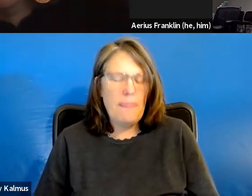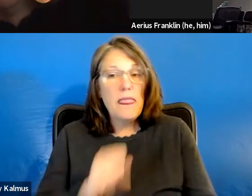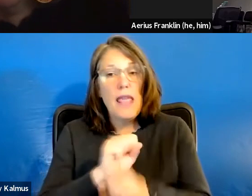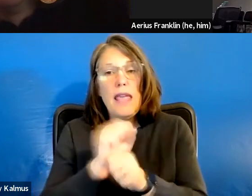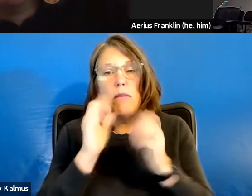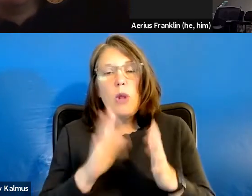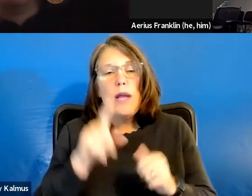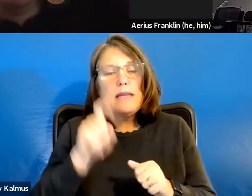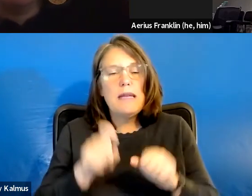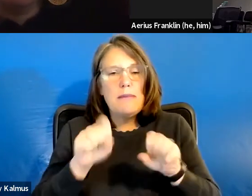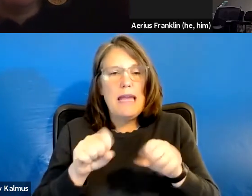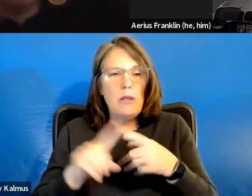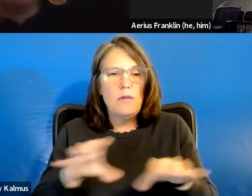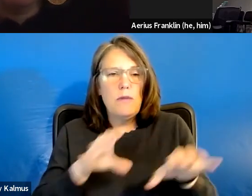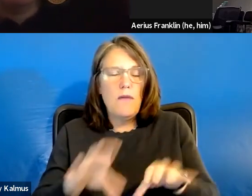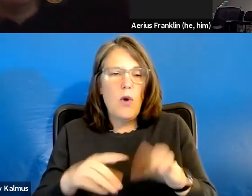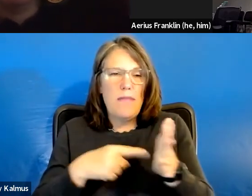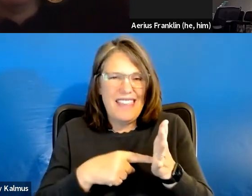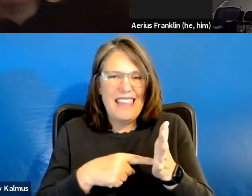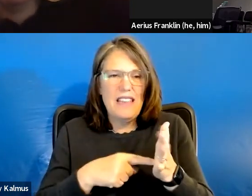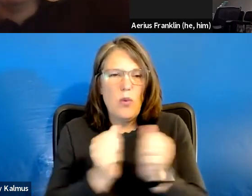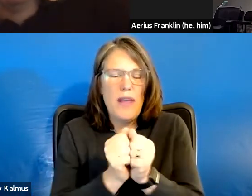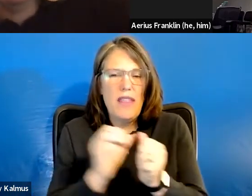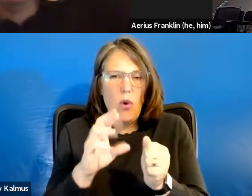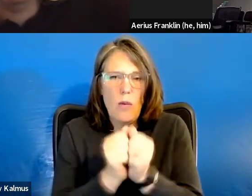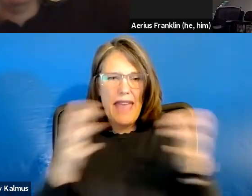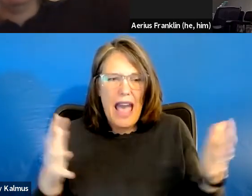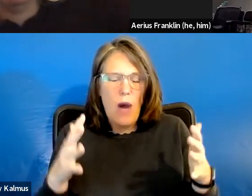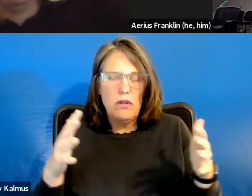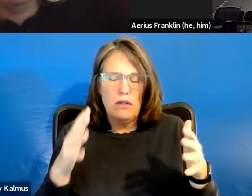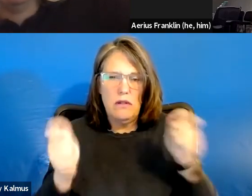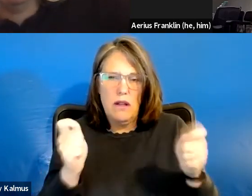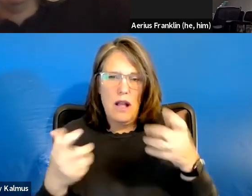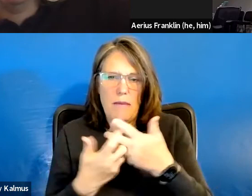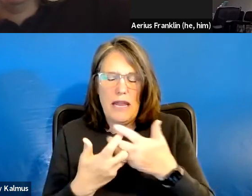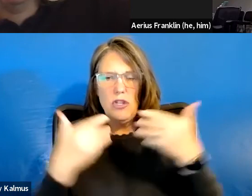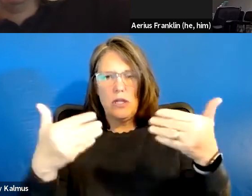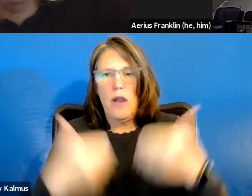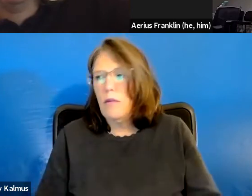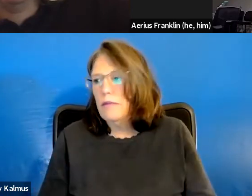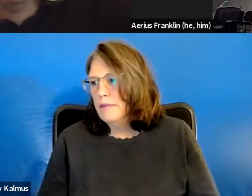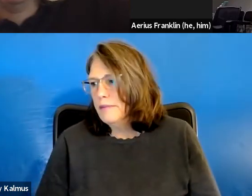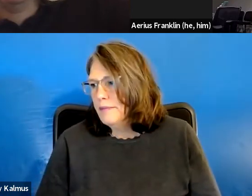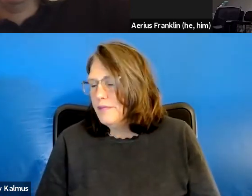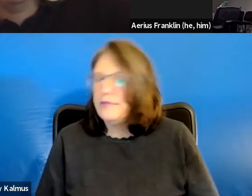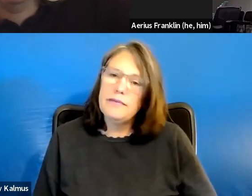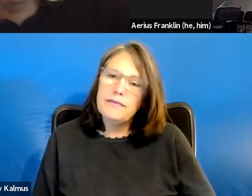Employees must be able to perform these with or without accommodations. Go.